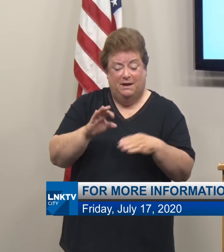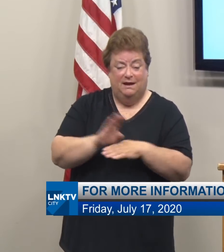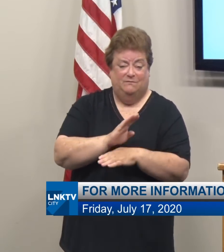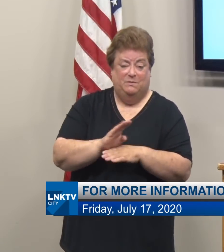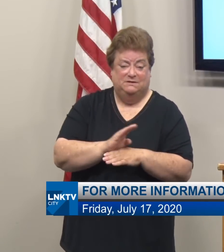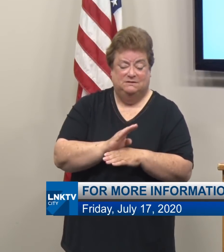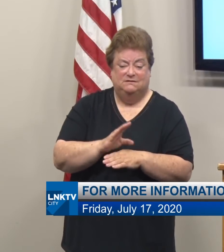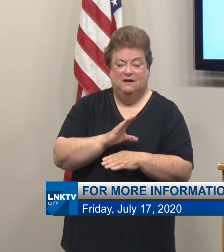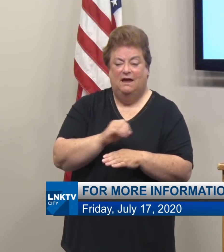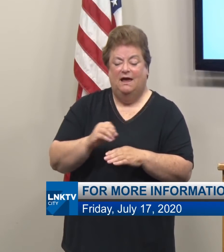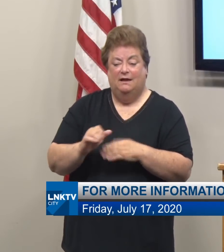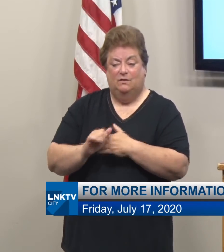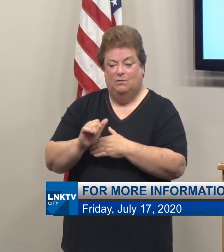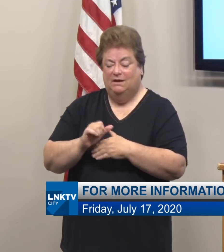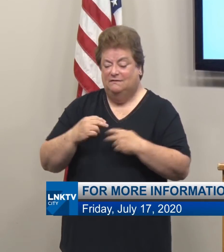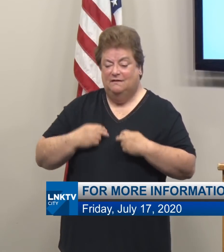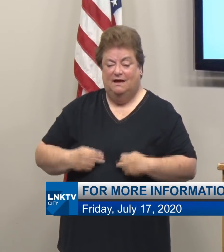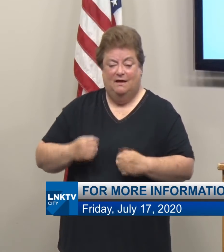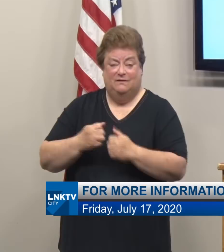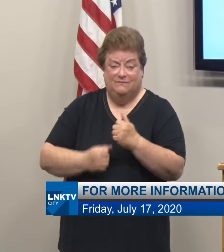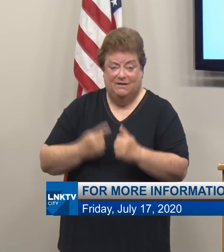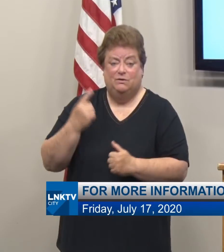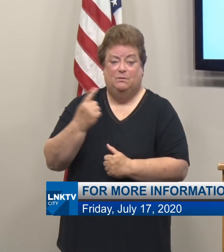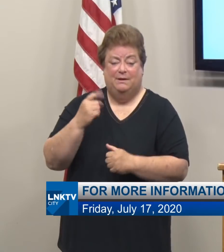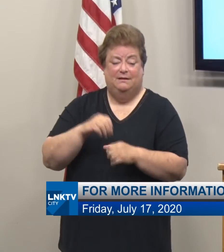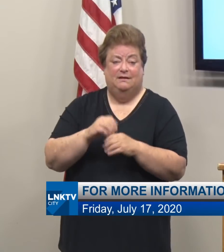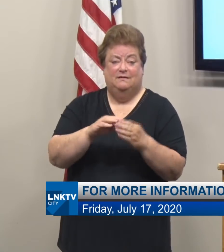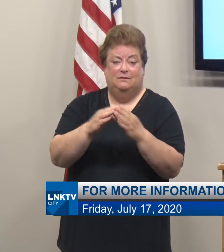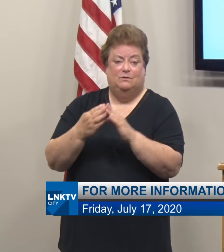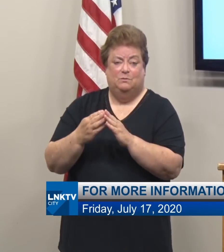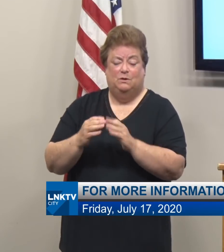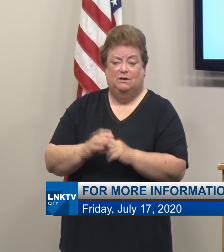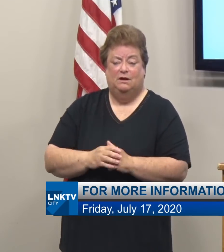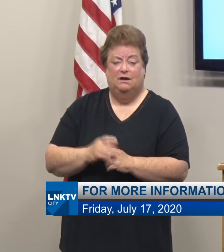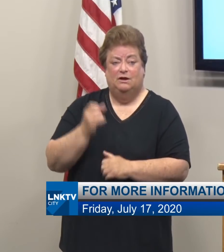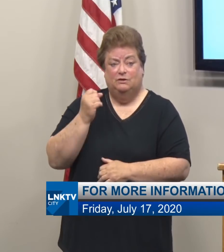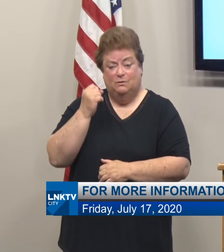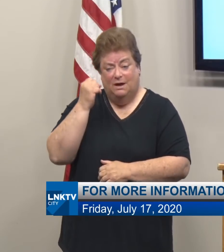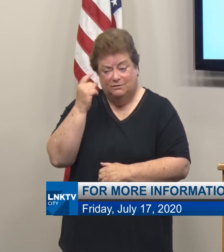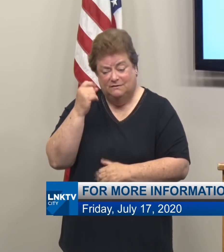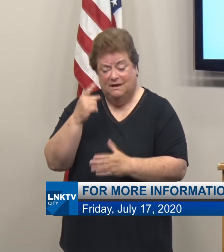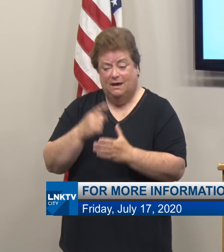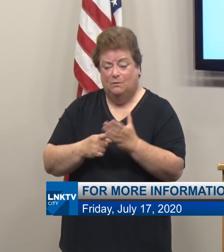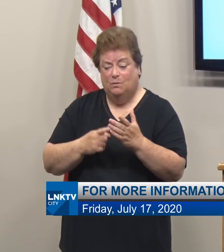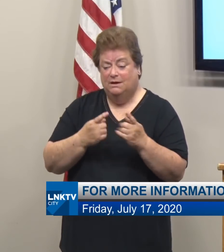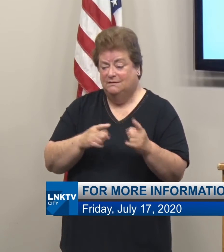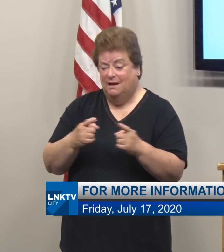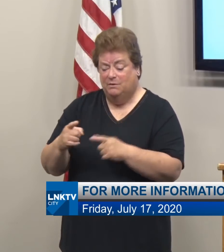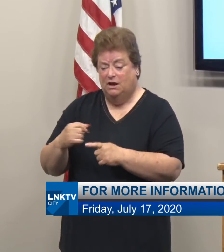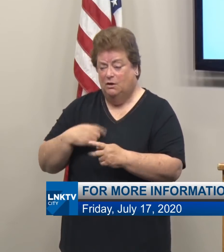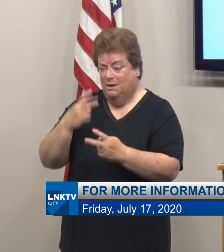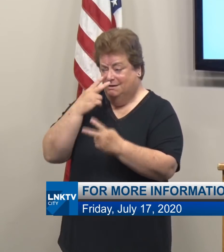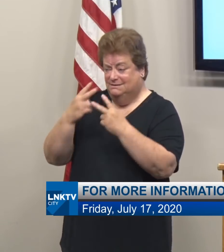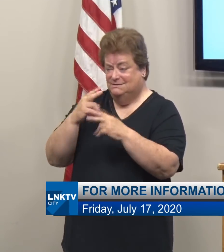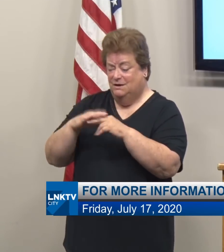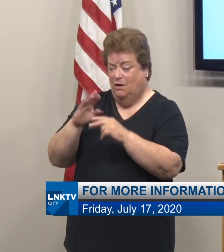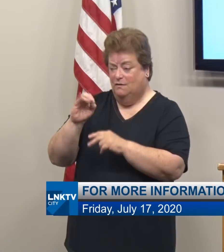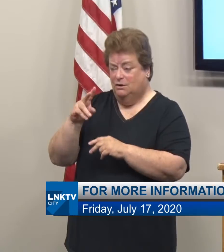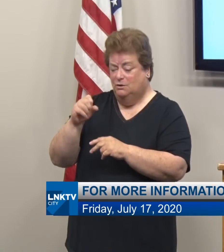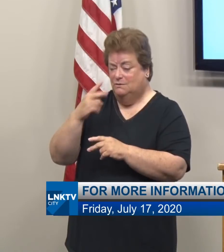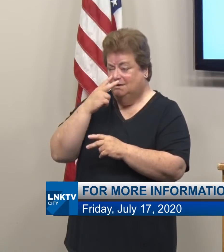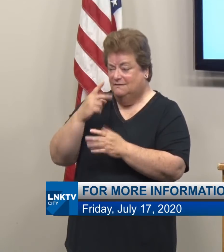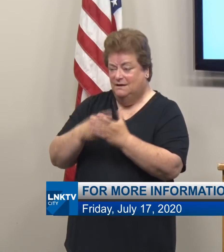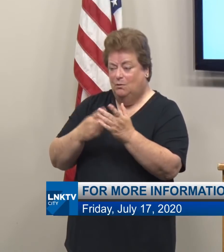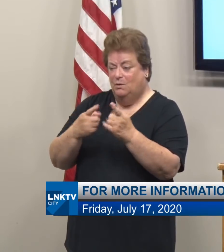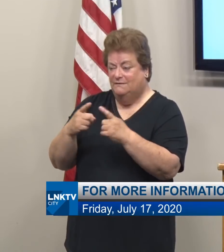it threatens the health of every person in our community. To understand what's at stake, you only have to turn on the news and see what's happening all across the